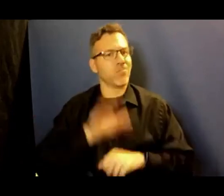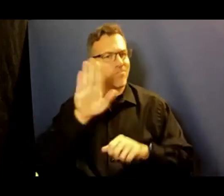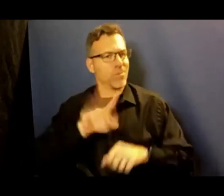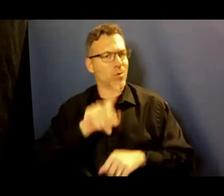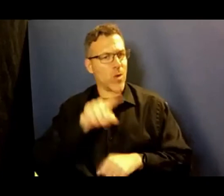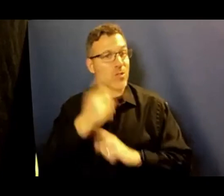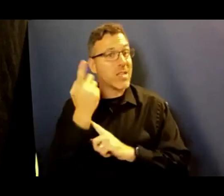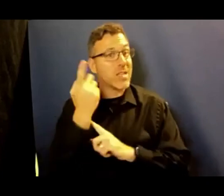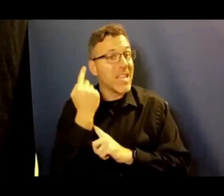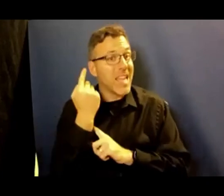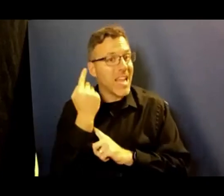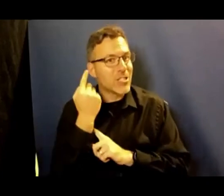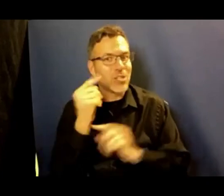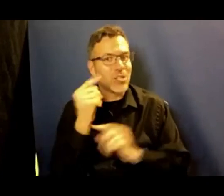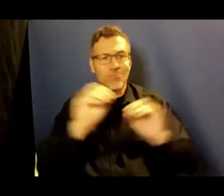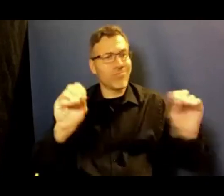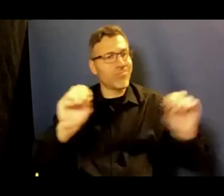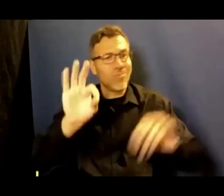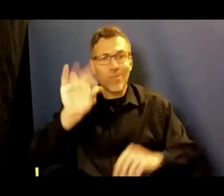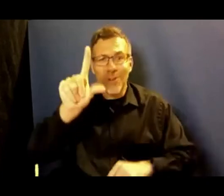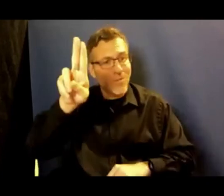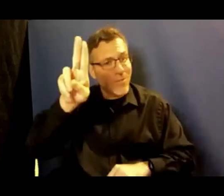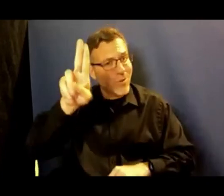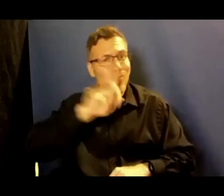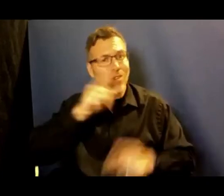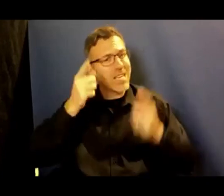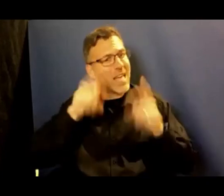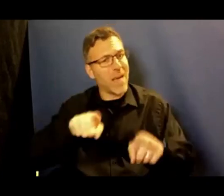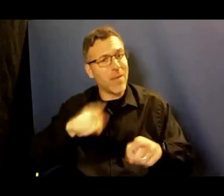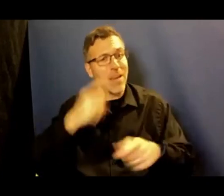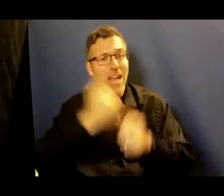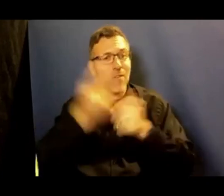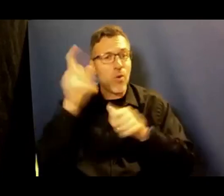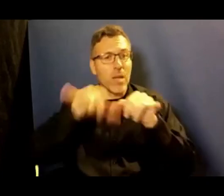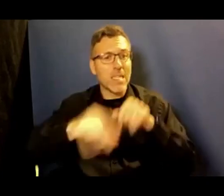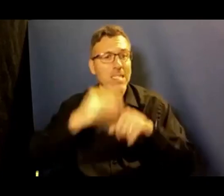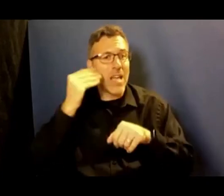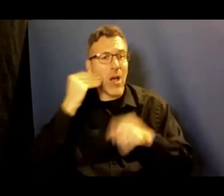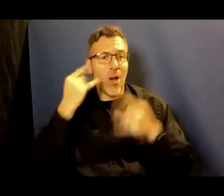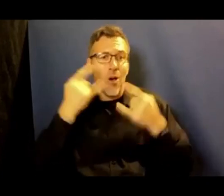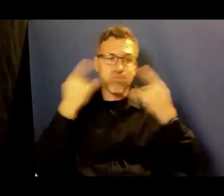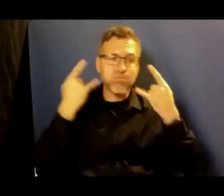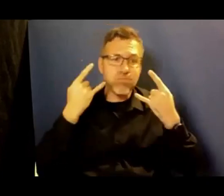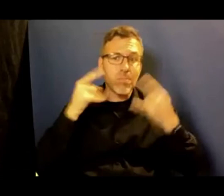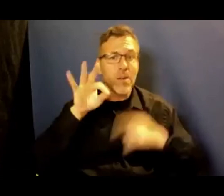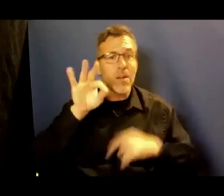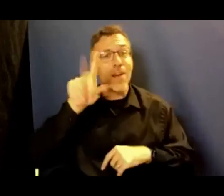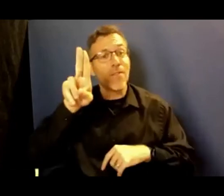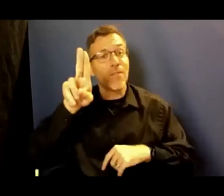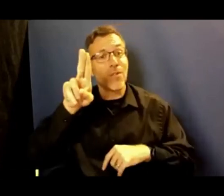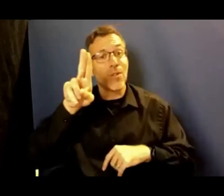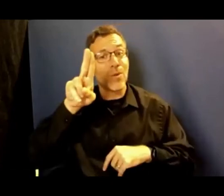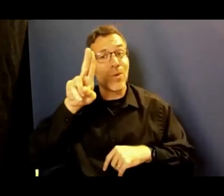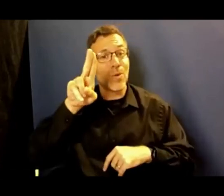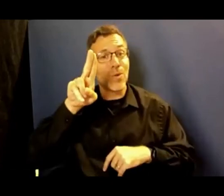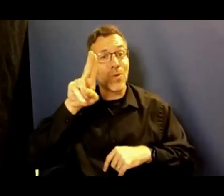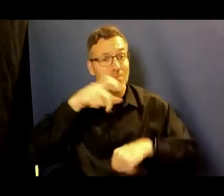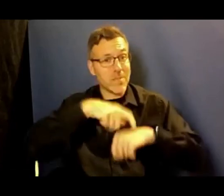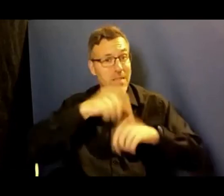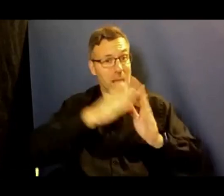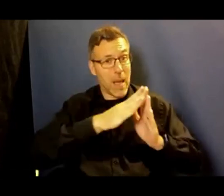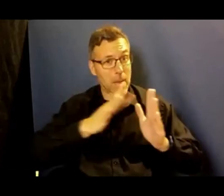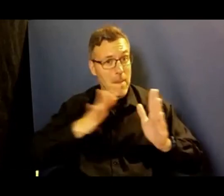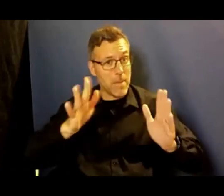everyone was being good and staying at home and wearing their mask, and flu season came and left. And I've been doing this research for 20 years and saw no